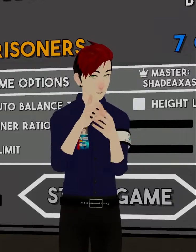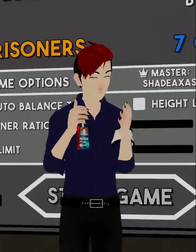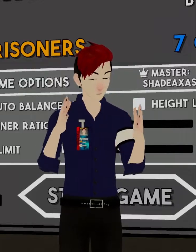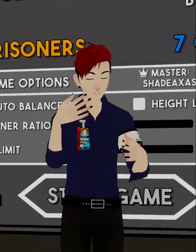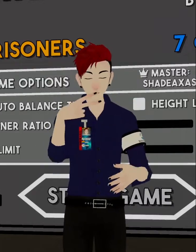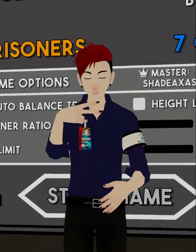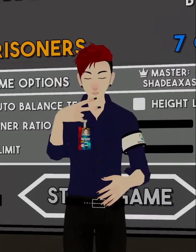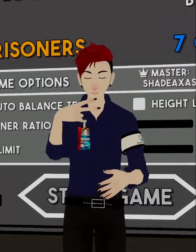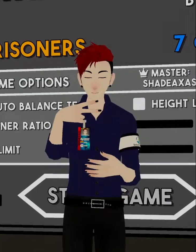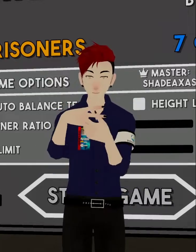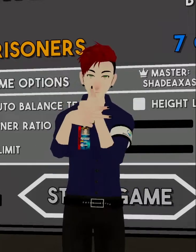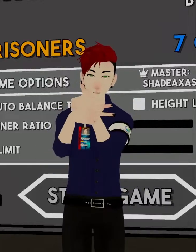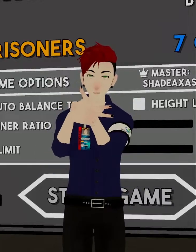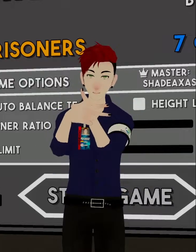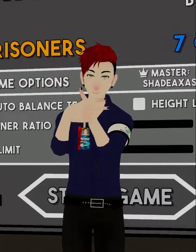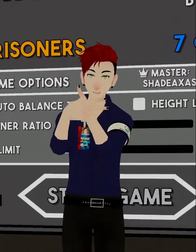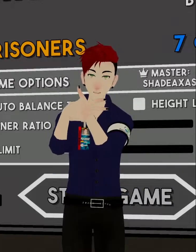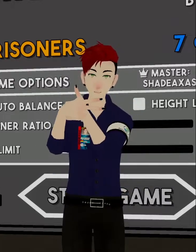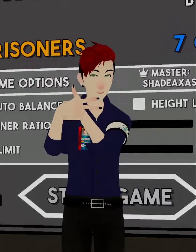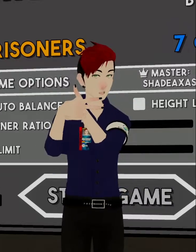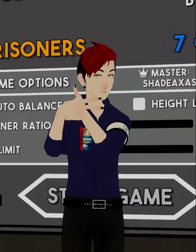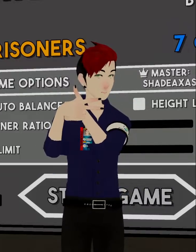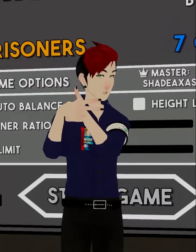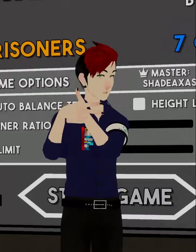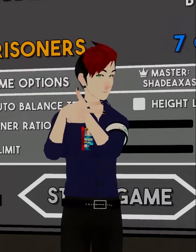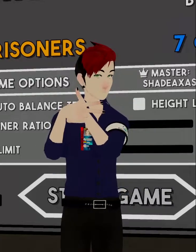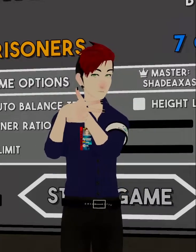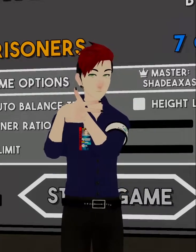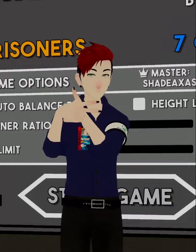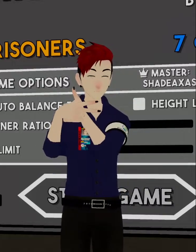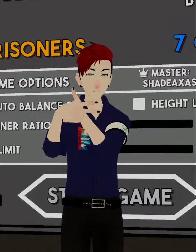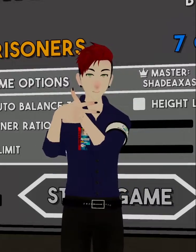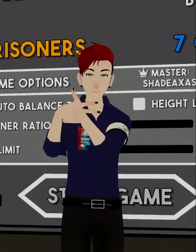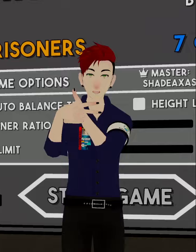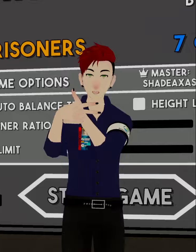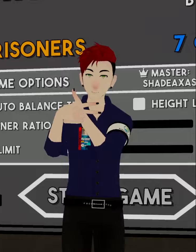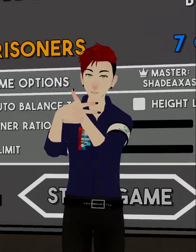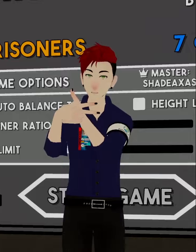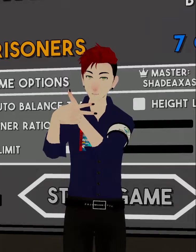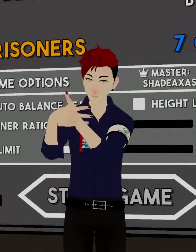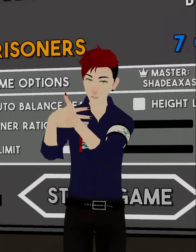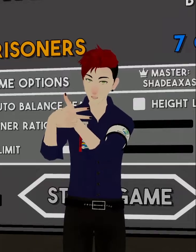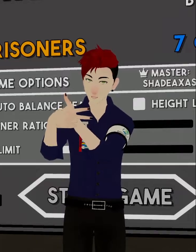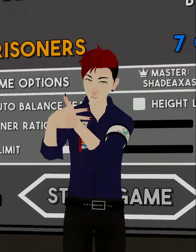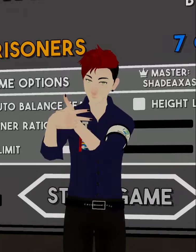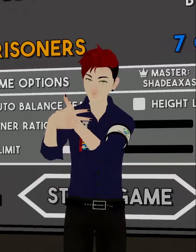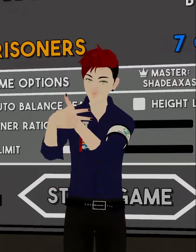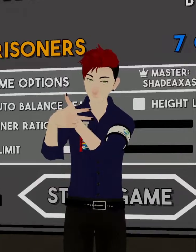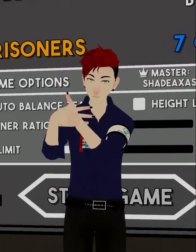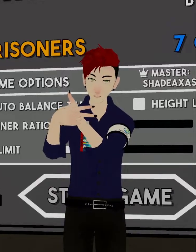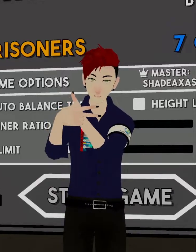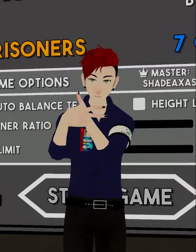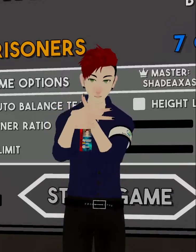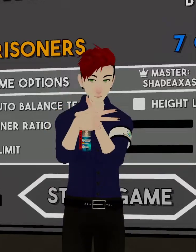with general VR, but you really should have your thumb up as well. This is a classifier for a car or some sort of